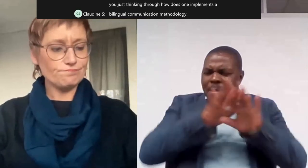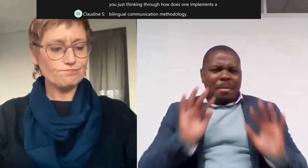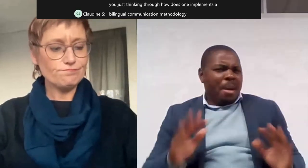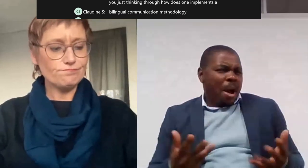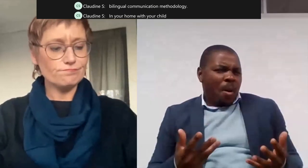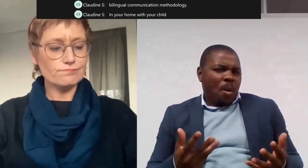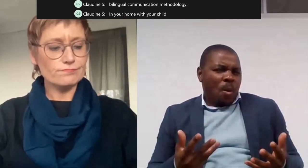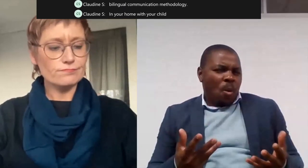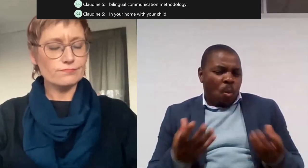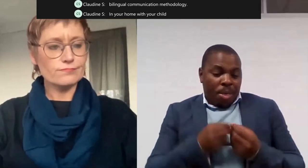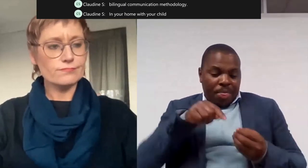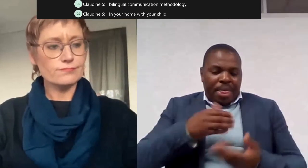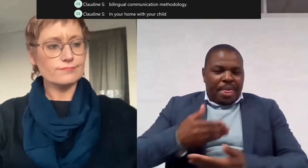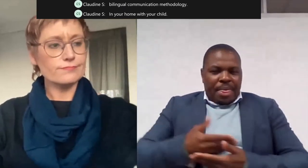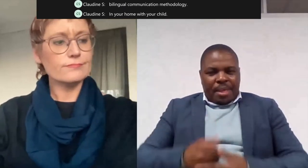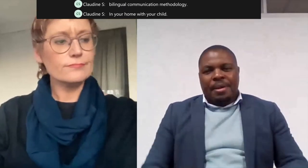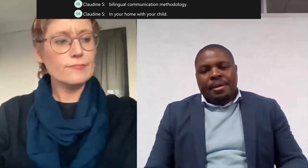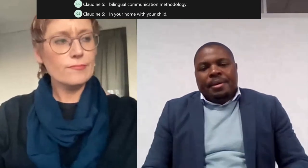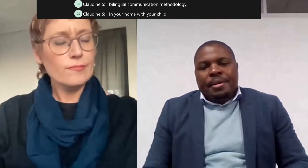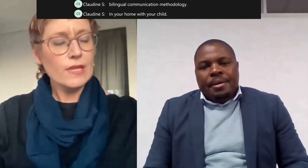child?